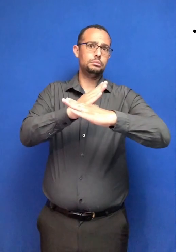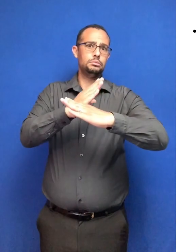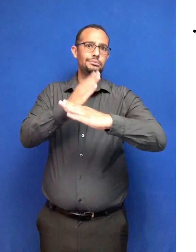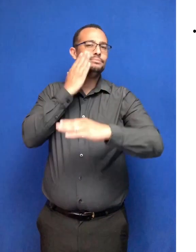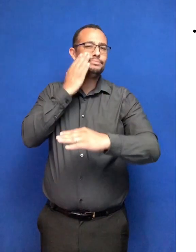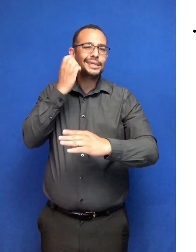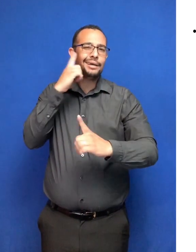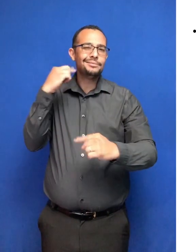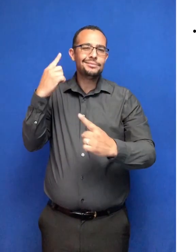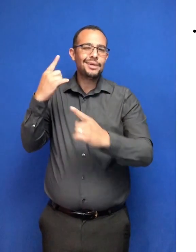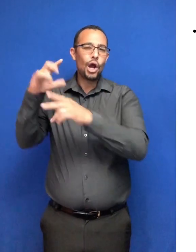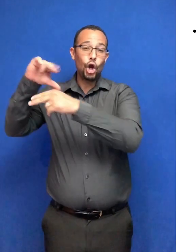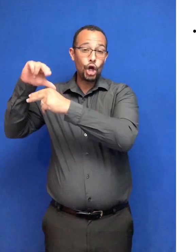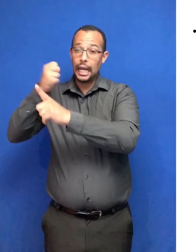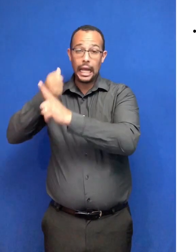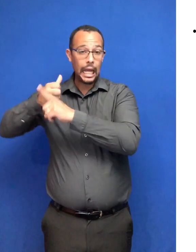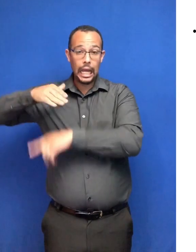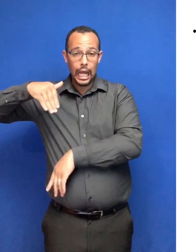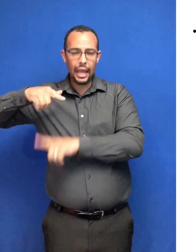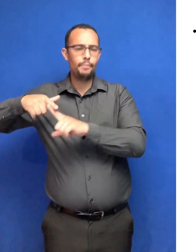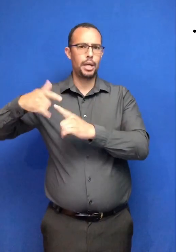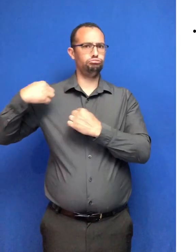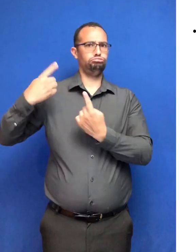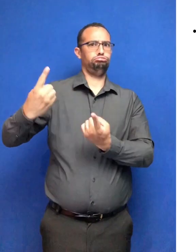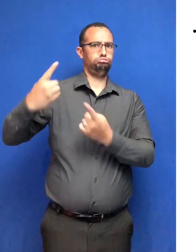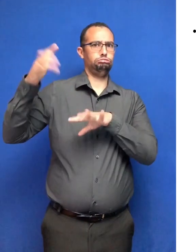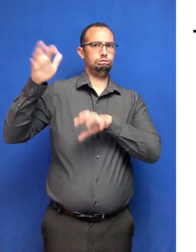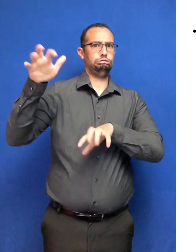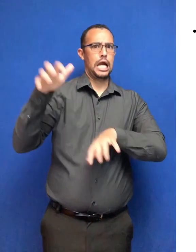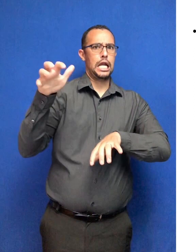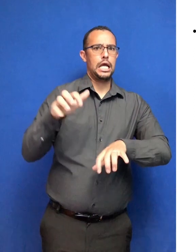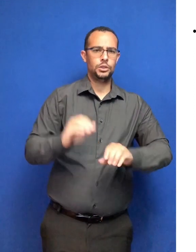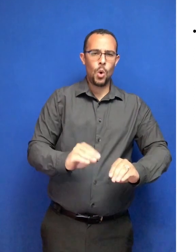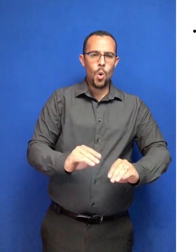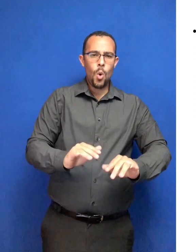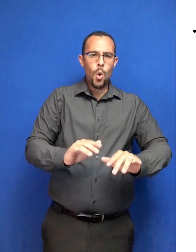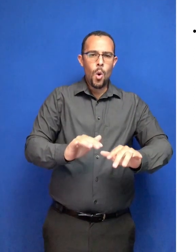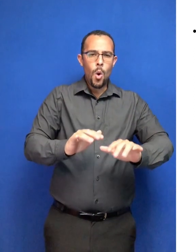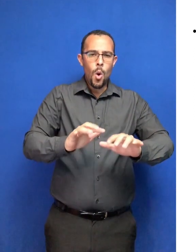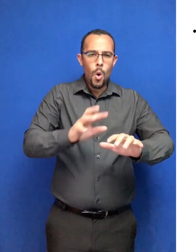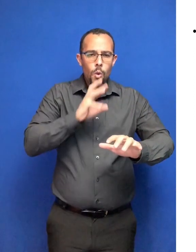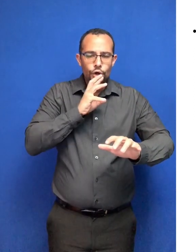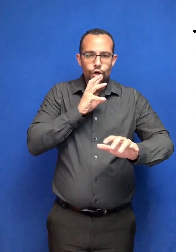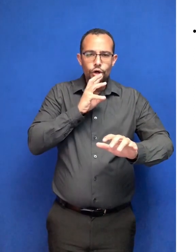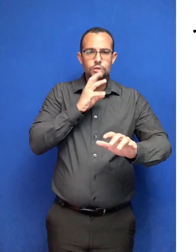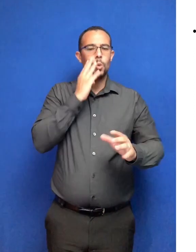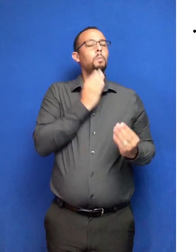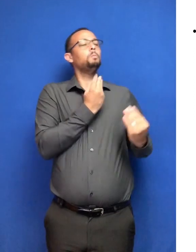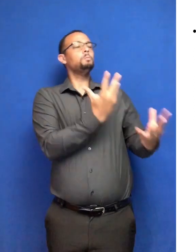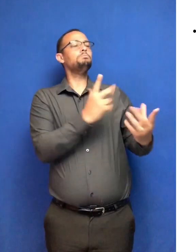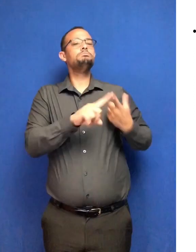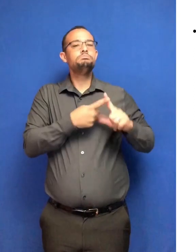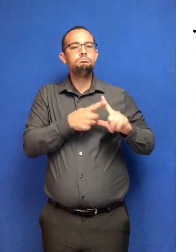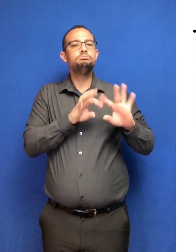rain and water that's been building up. So you don't want to be getting on the road. But tell your friends and family where you are.